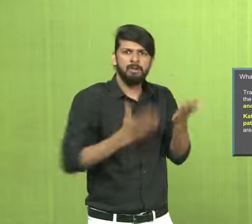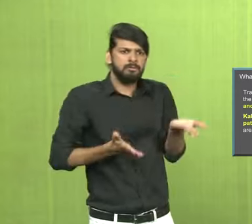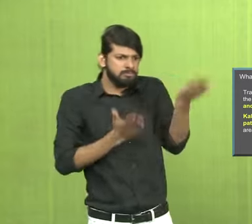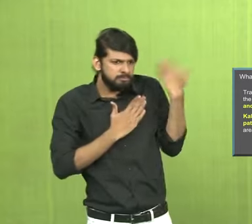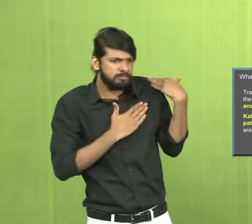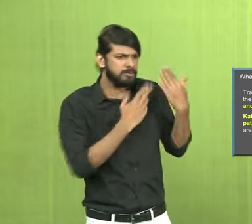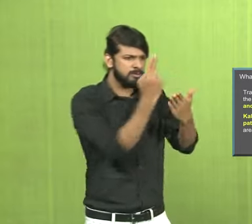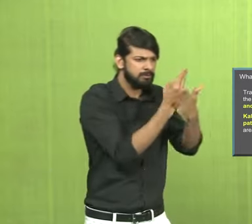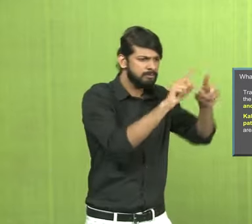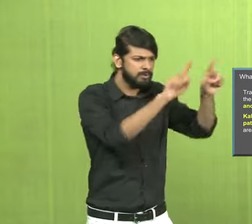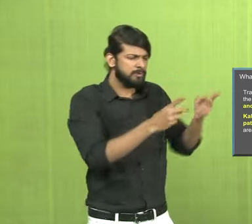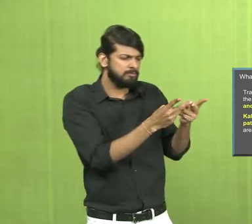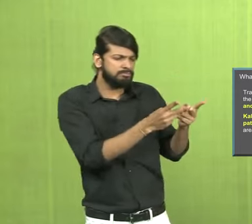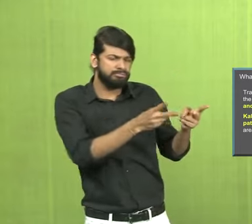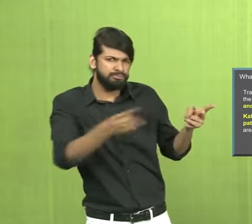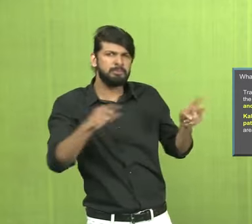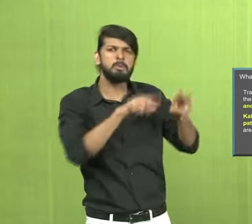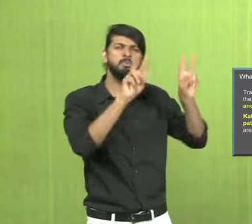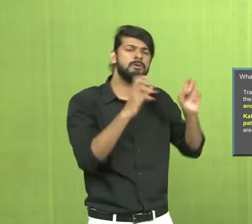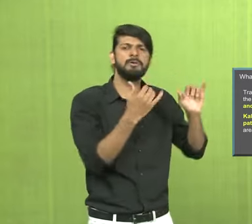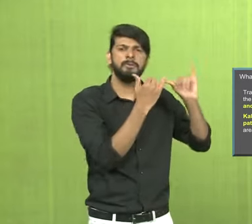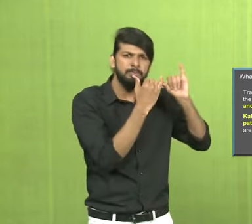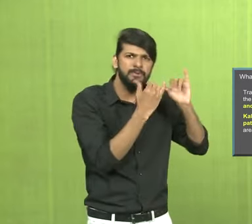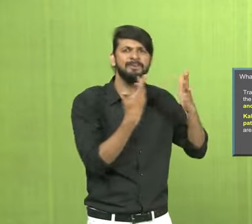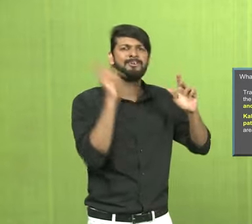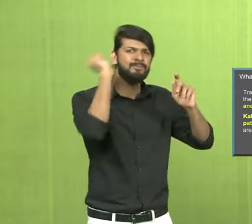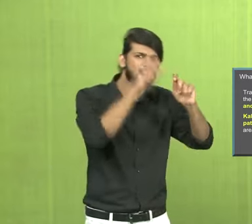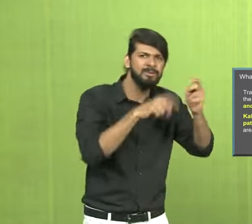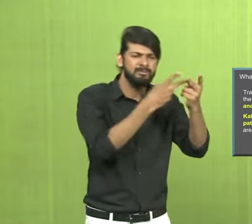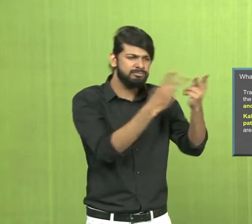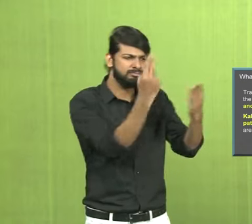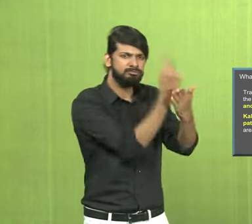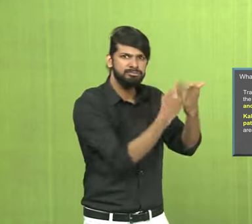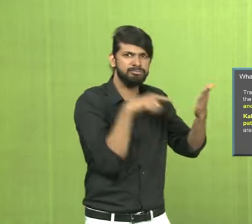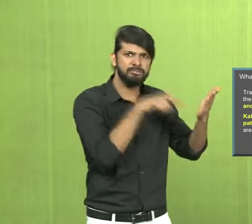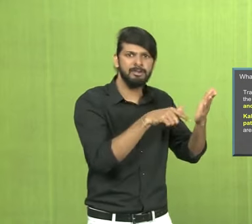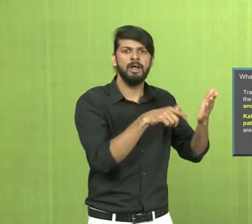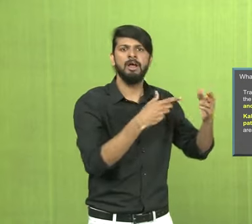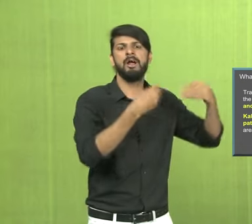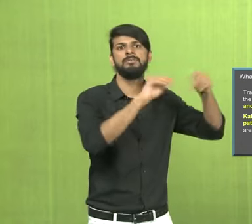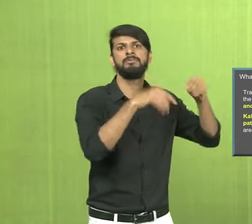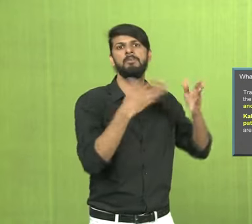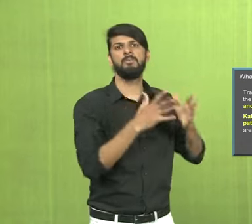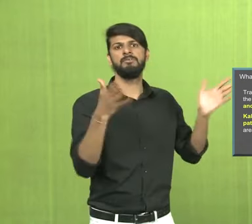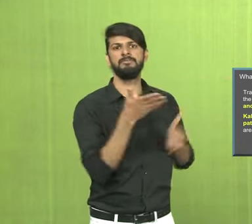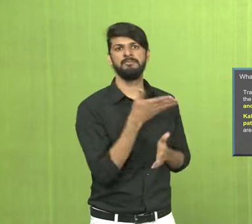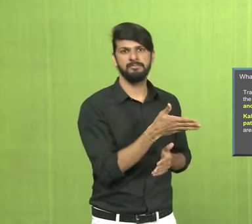the Patuas to migrate to the city and then start drawing and